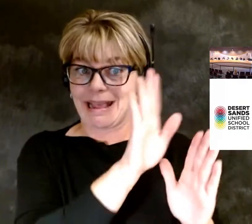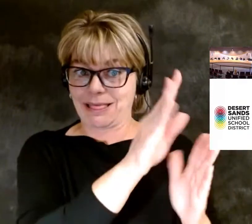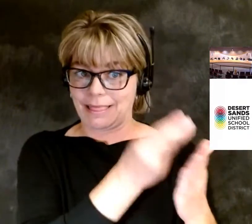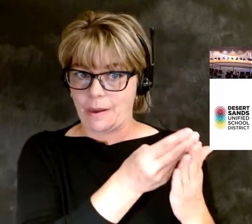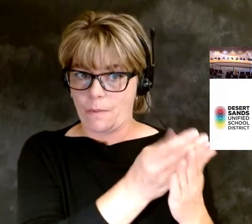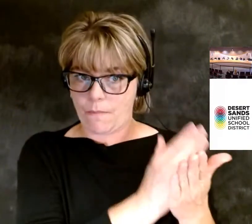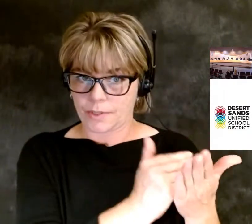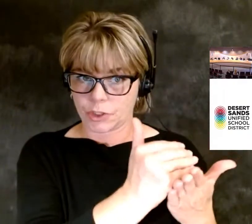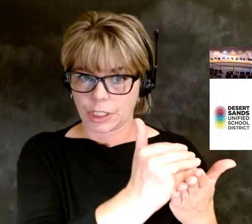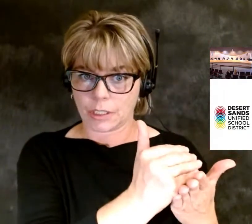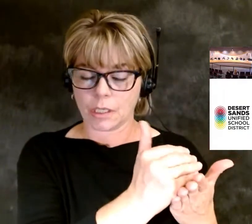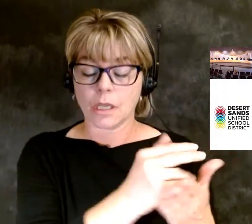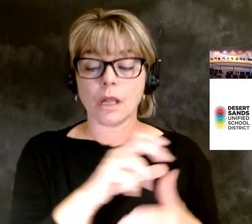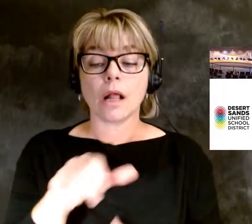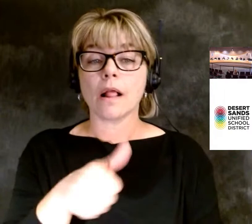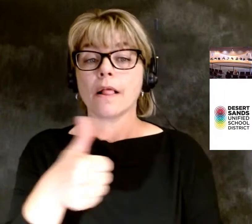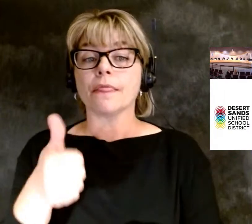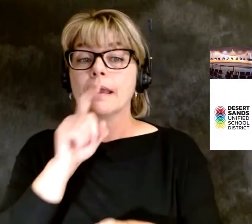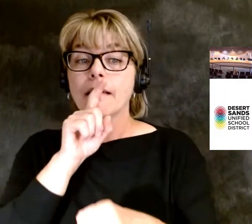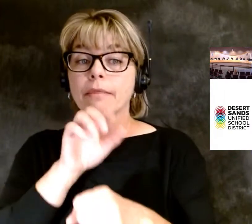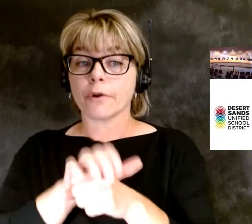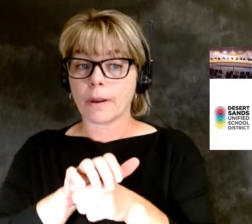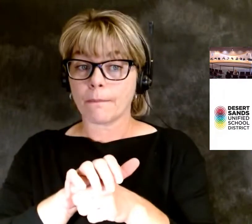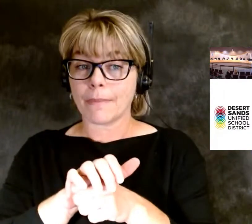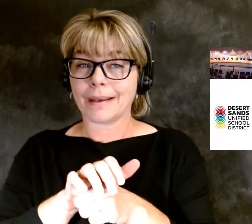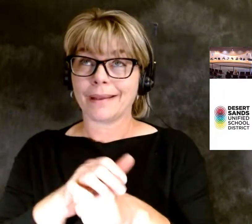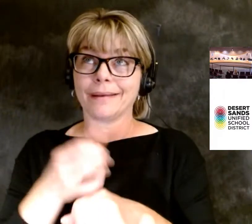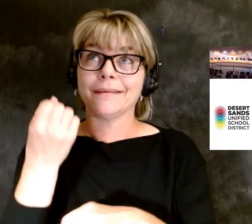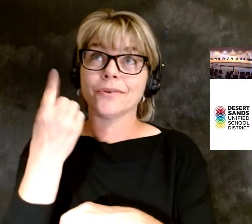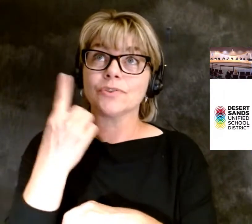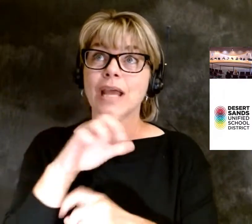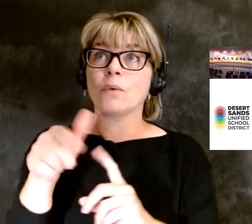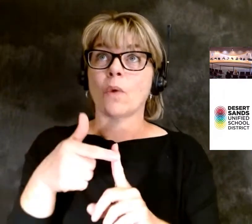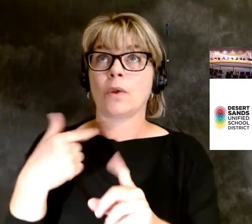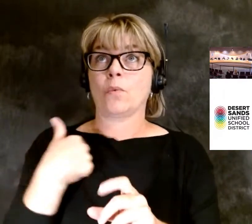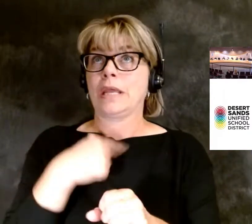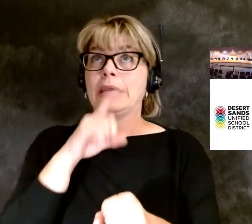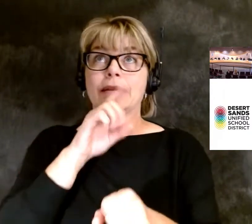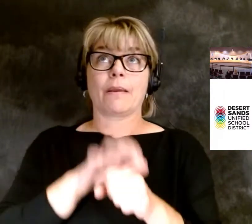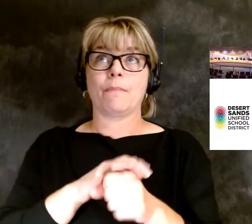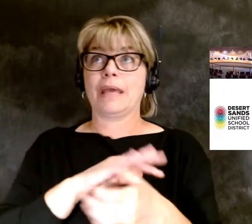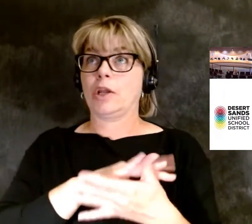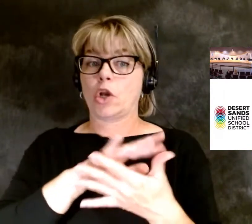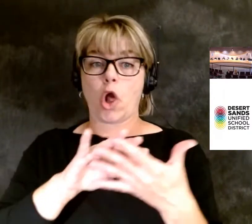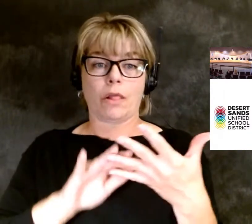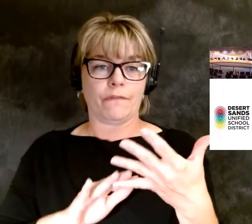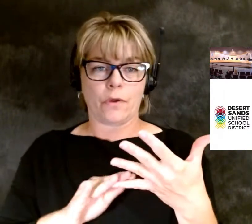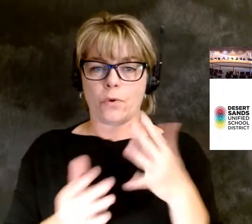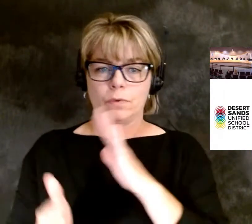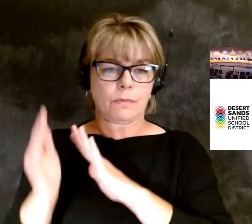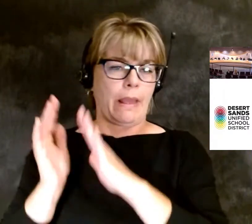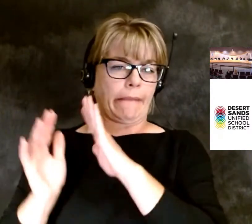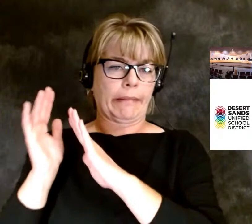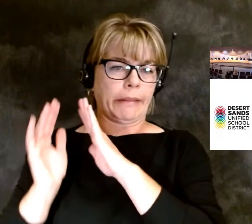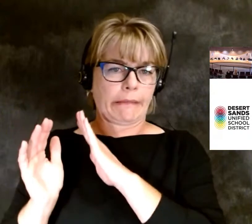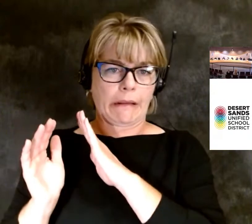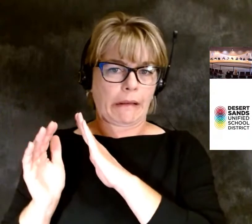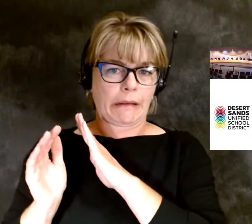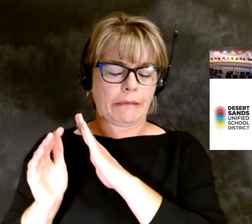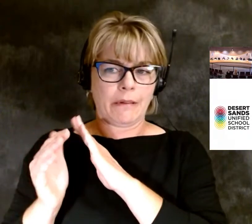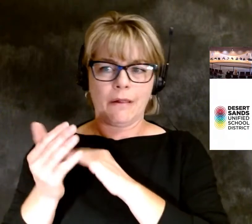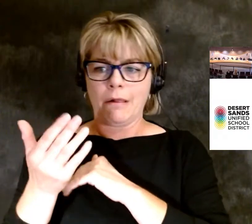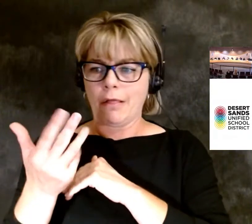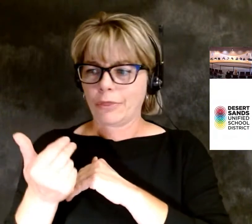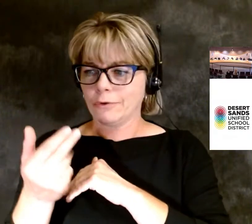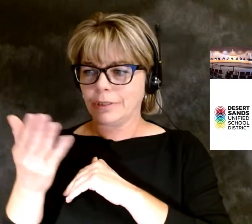The other committed, when we committed those back in the day, 14, 15, 15, 16, 16, 17, those were